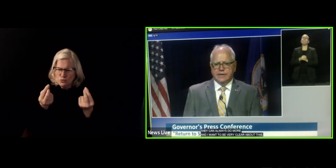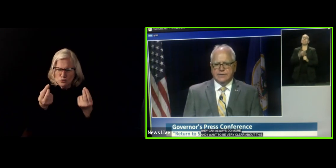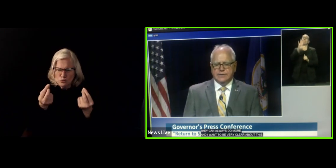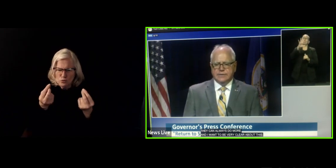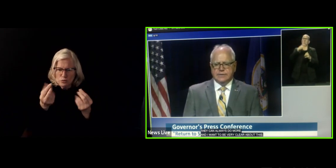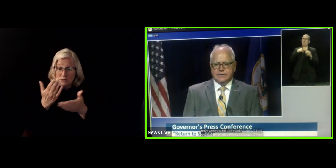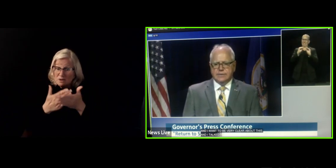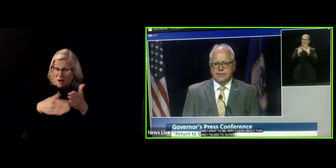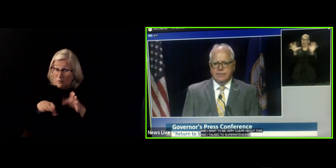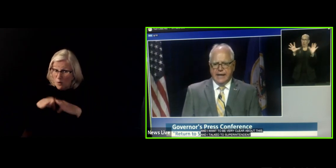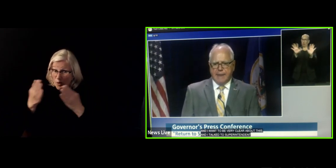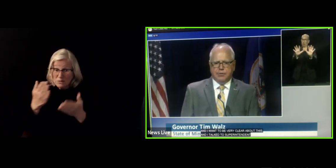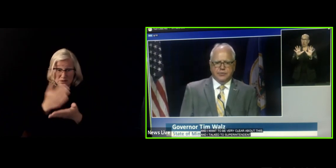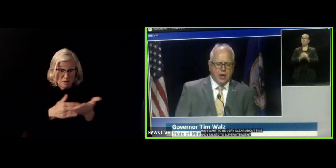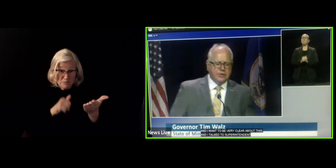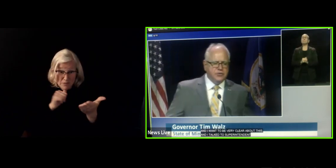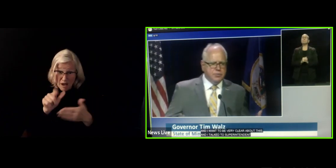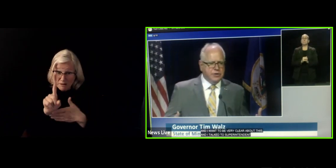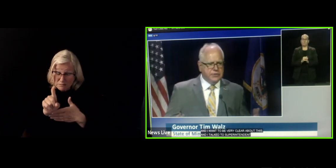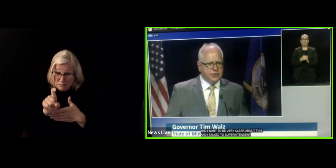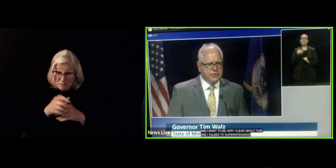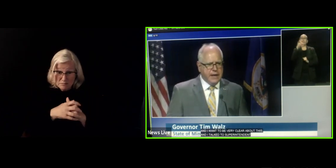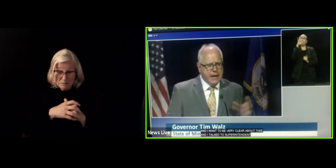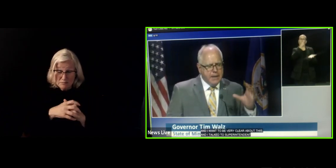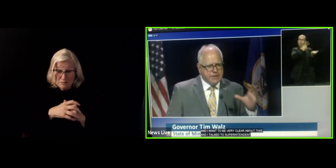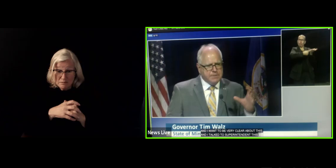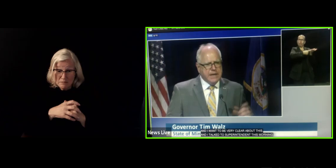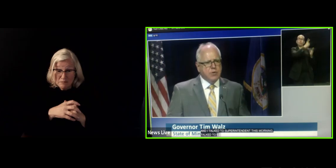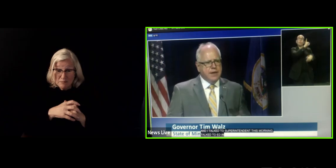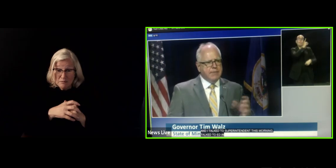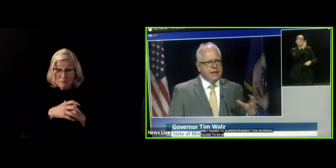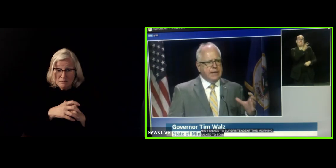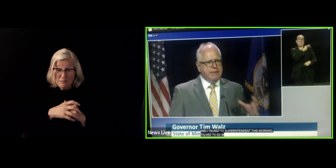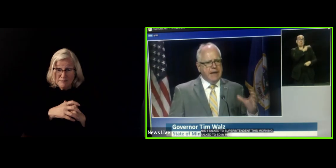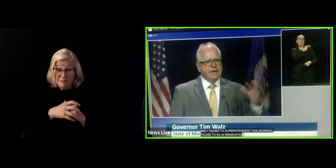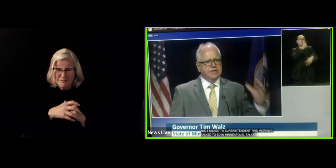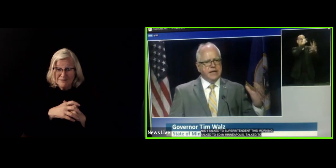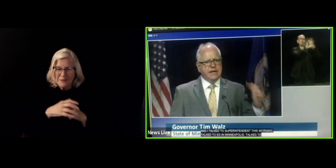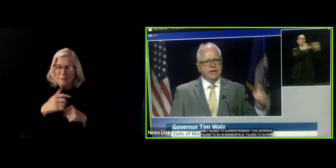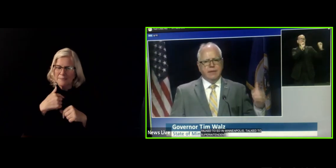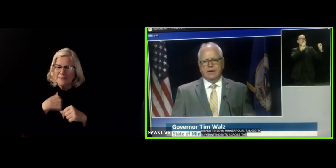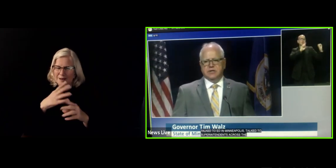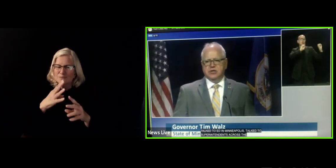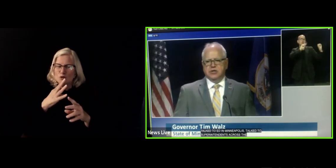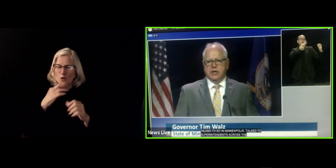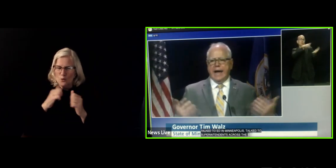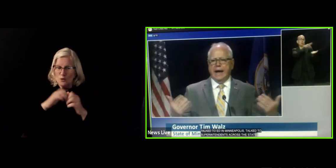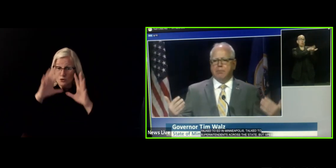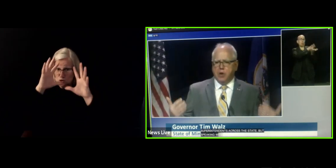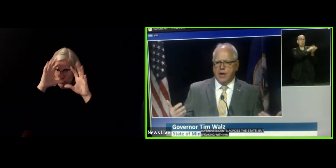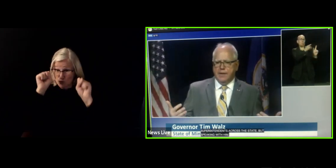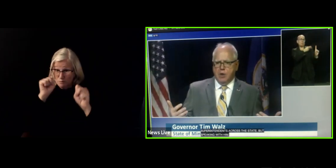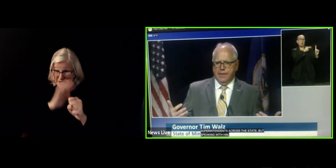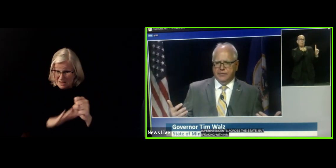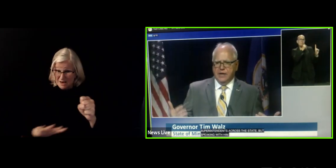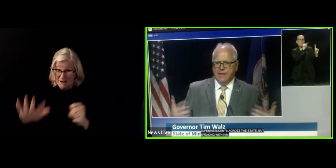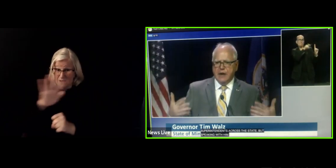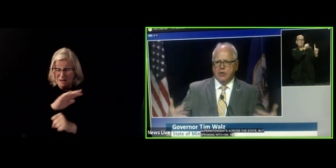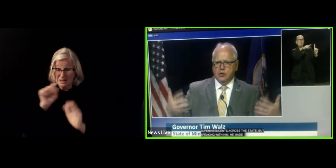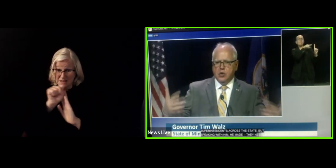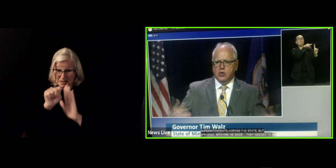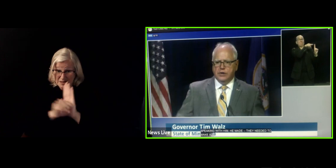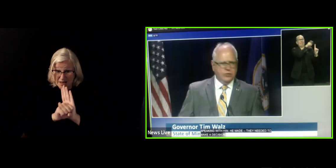in Minneapolis, talked to superintendents across the state. But speaking with him, that he made this, they needed to make a decision, and I applaud them on this.